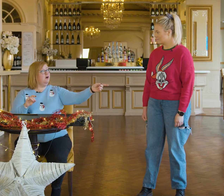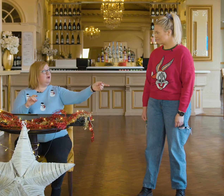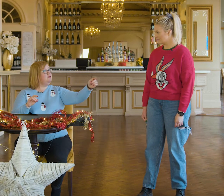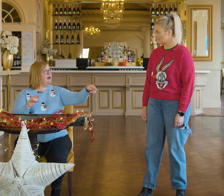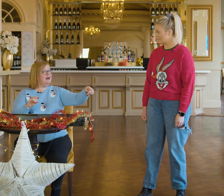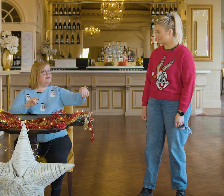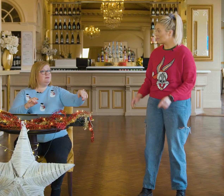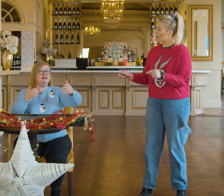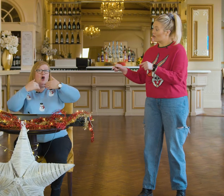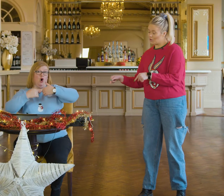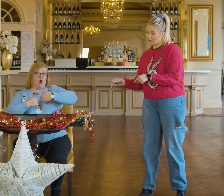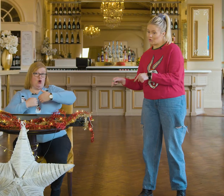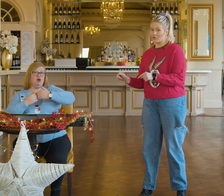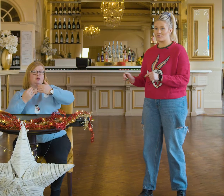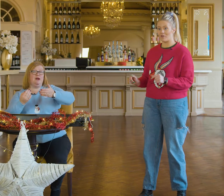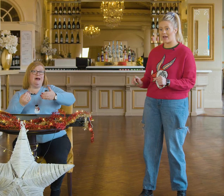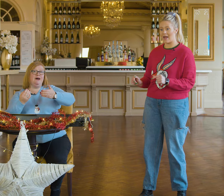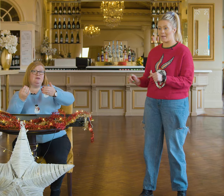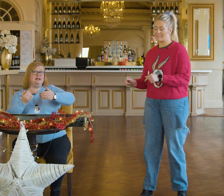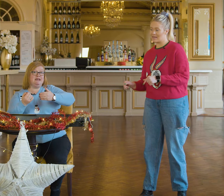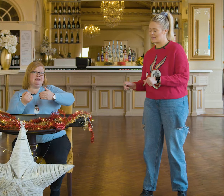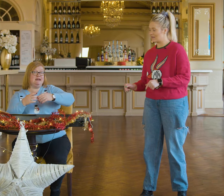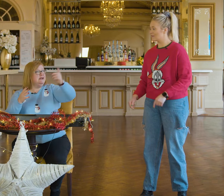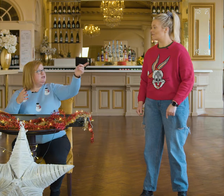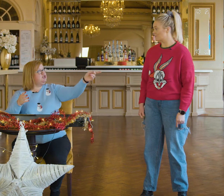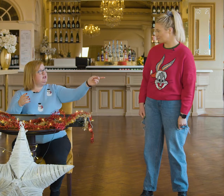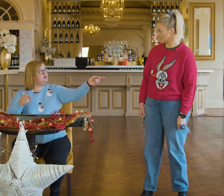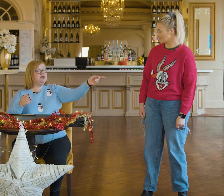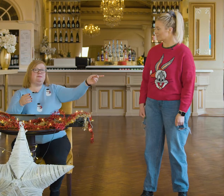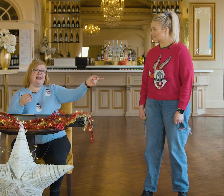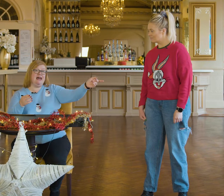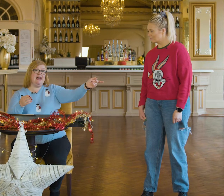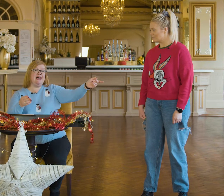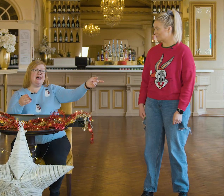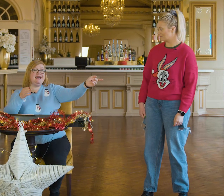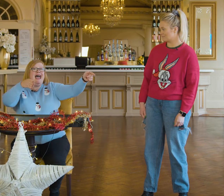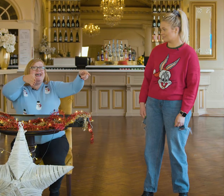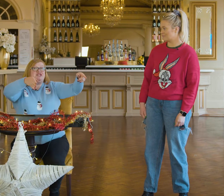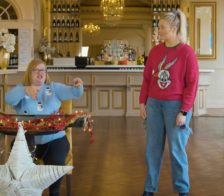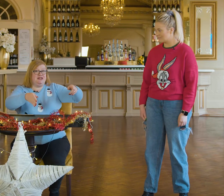all around me, all around me. Children play,